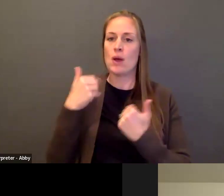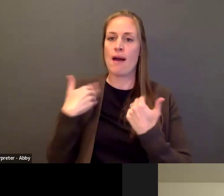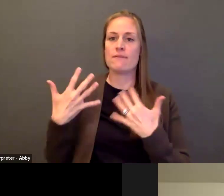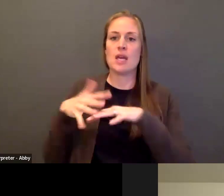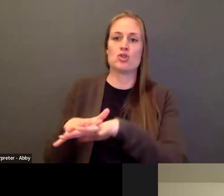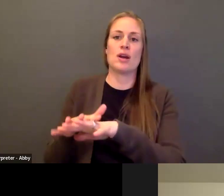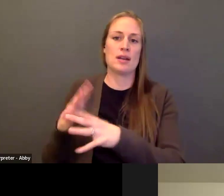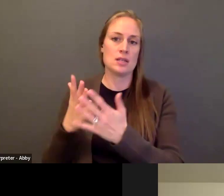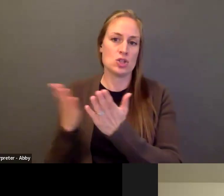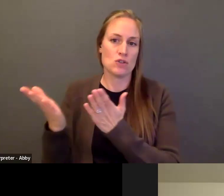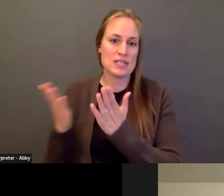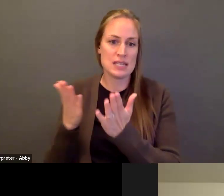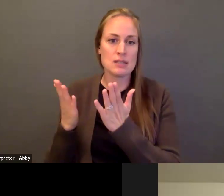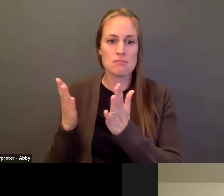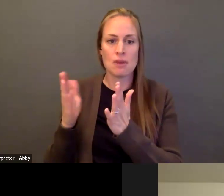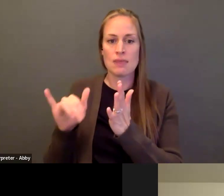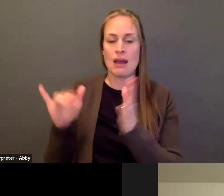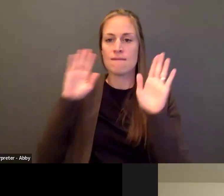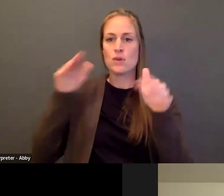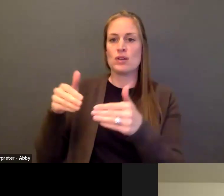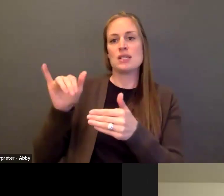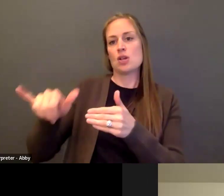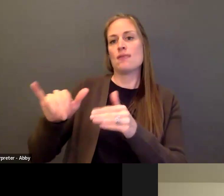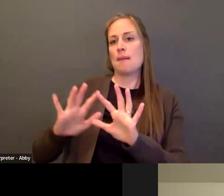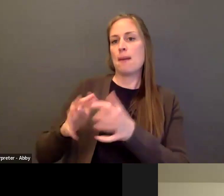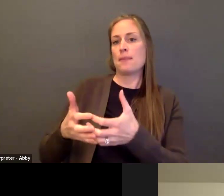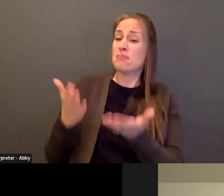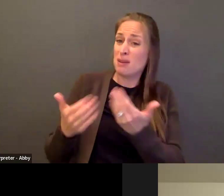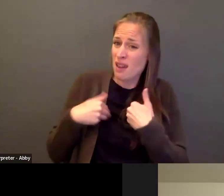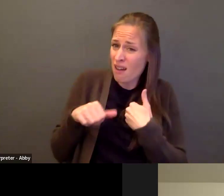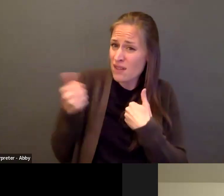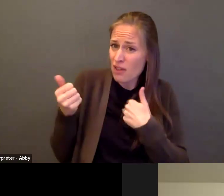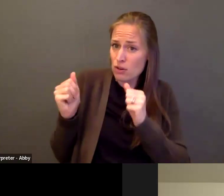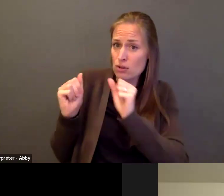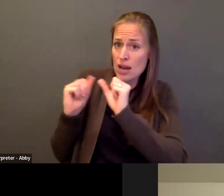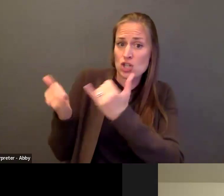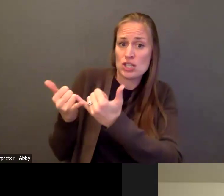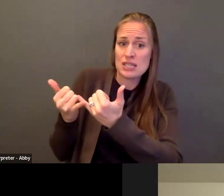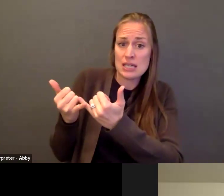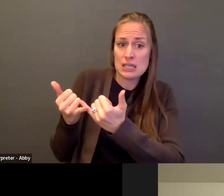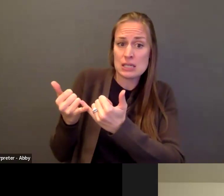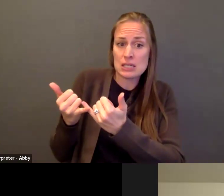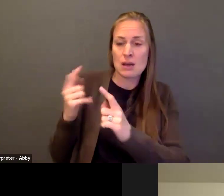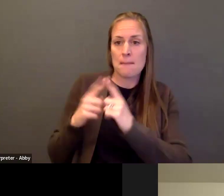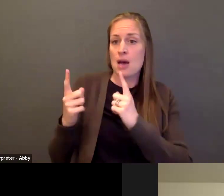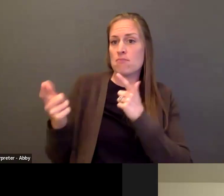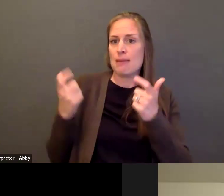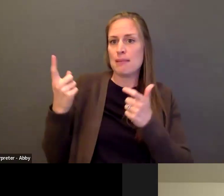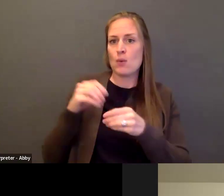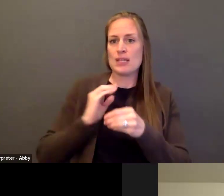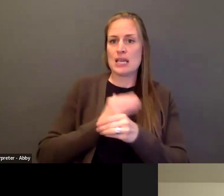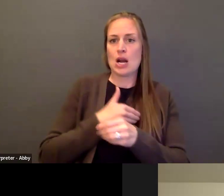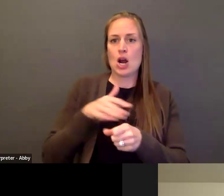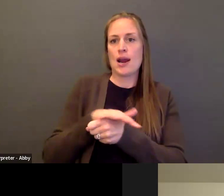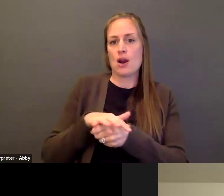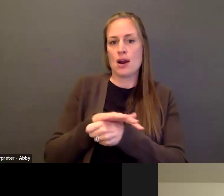on the population. That yes, there may be other agencies, but the big guns, the ones in our area, Multicare,